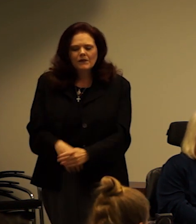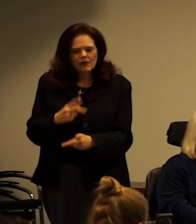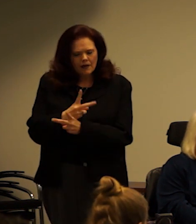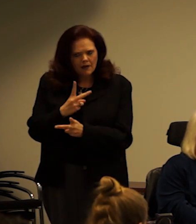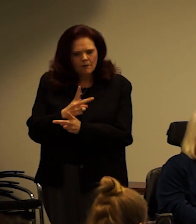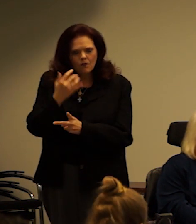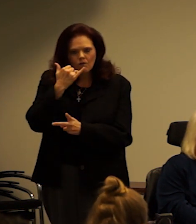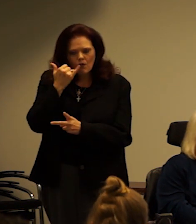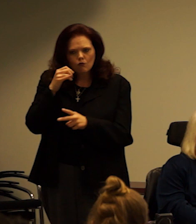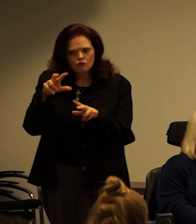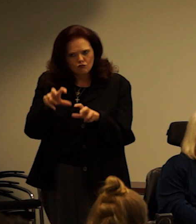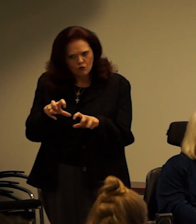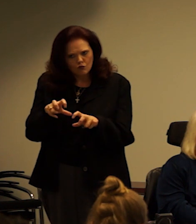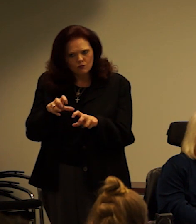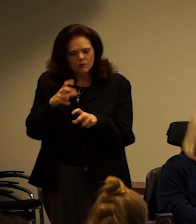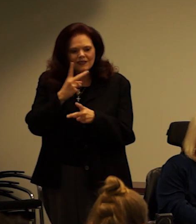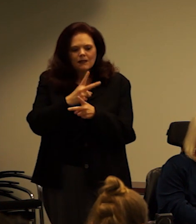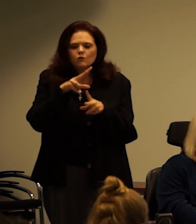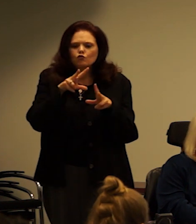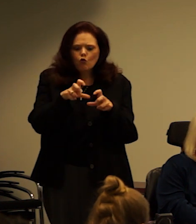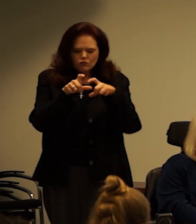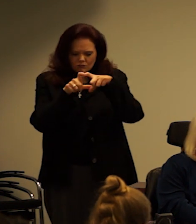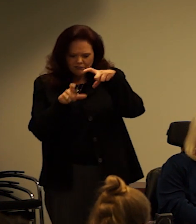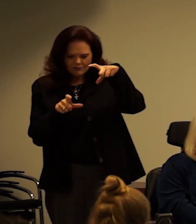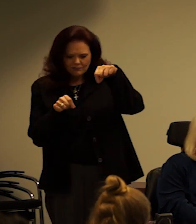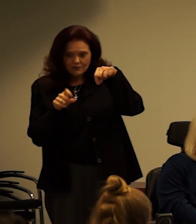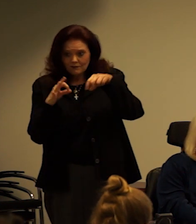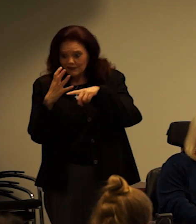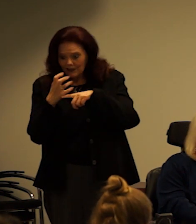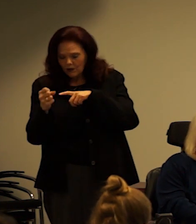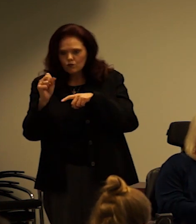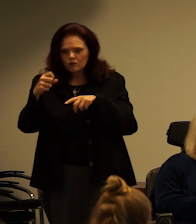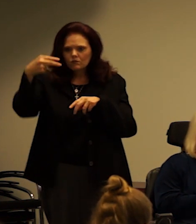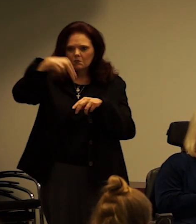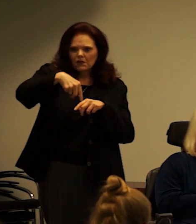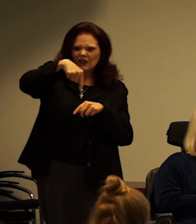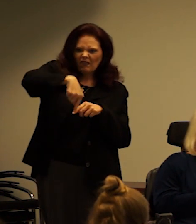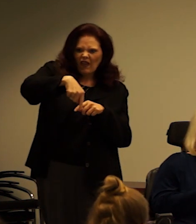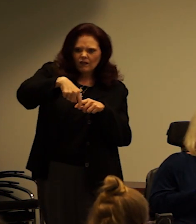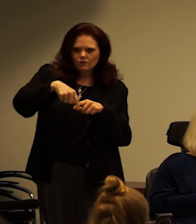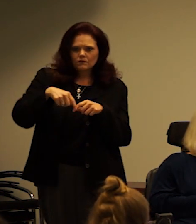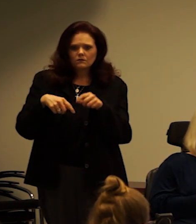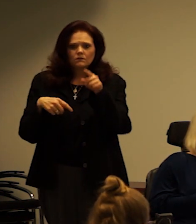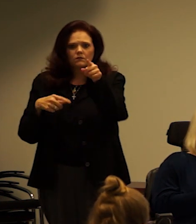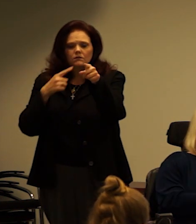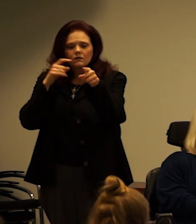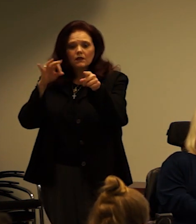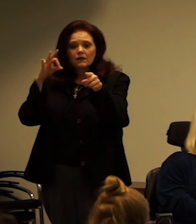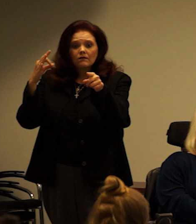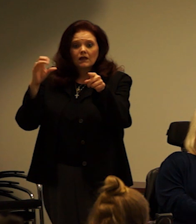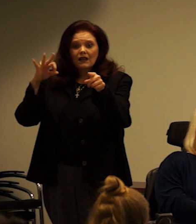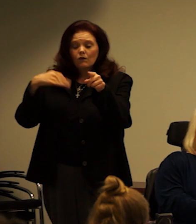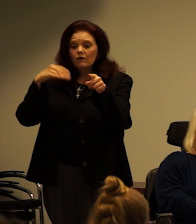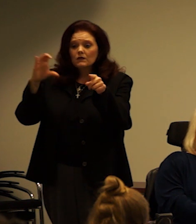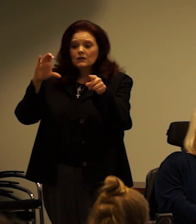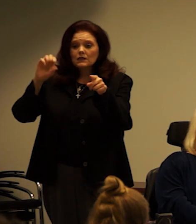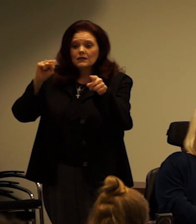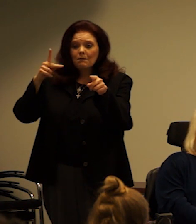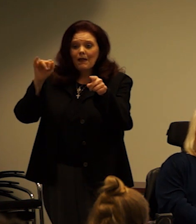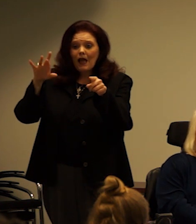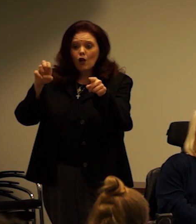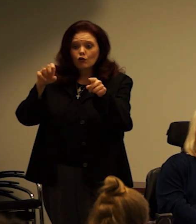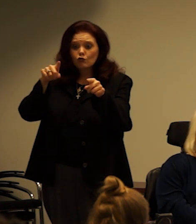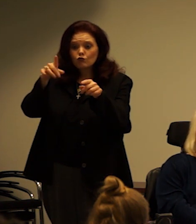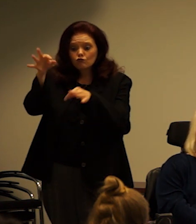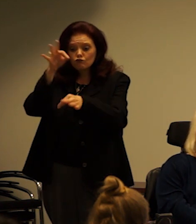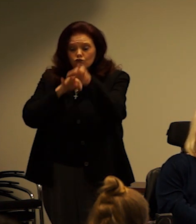Keep that charged up, and it'll keep your phone charged up if you run out of juice. If you have ceasefire, people trade in their phones for new